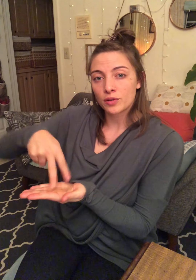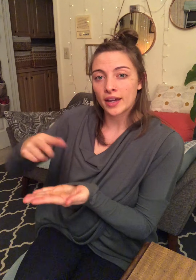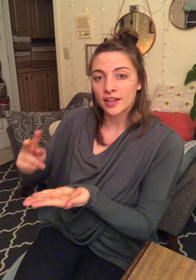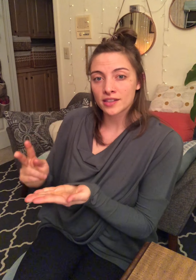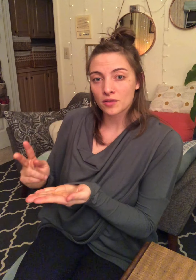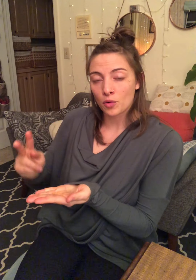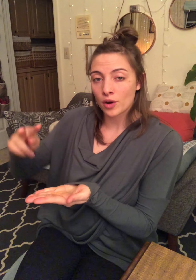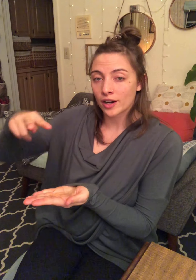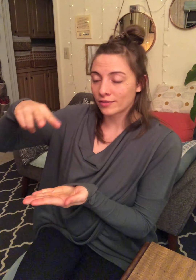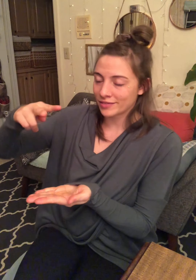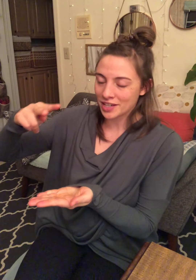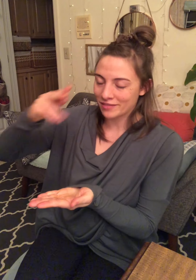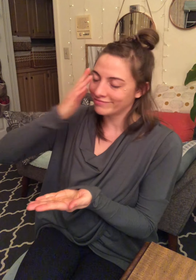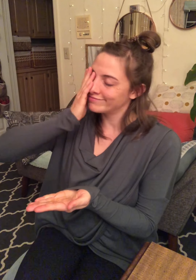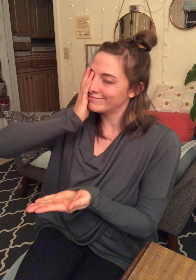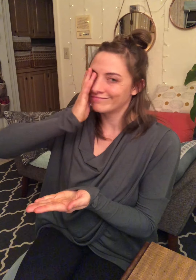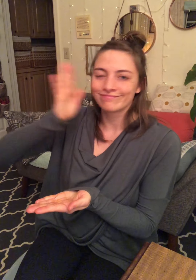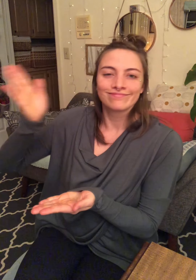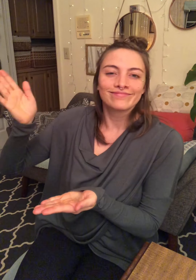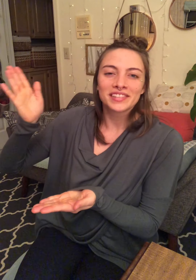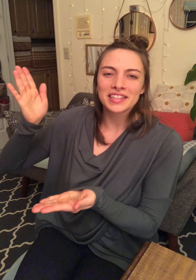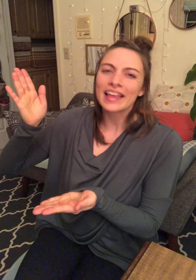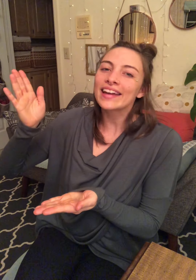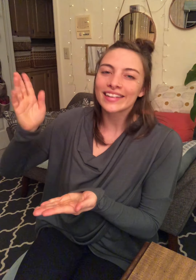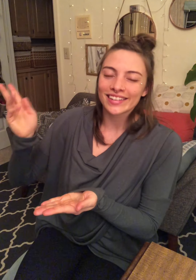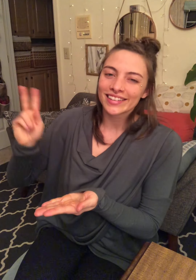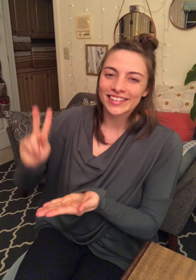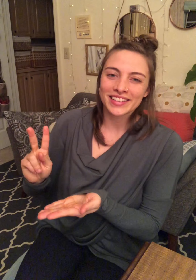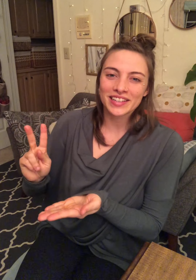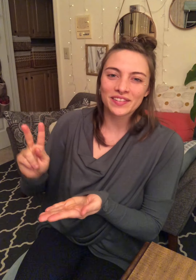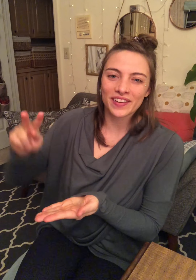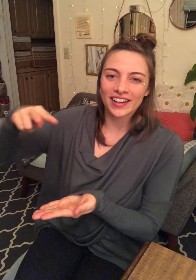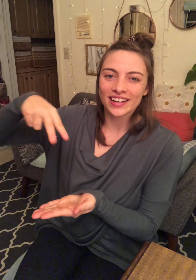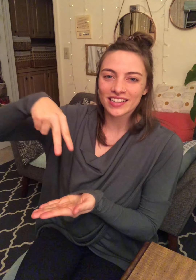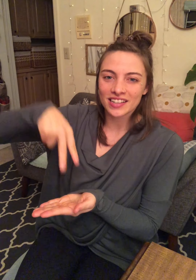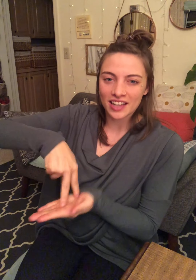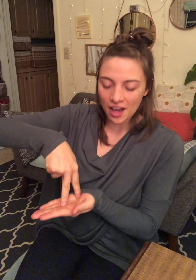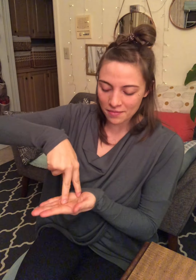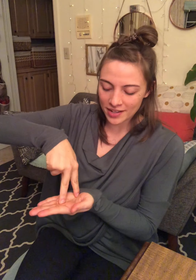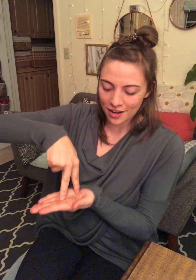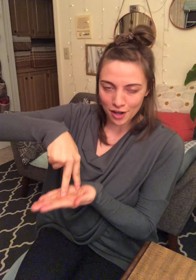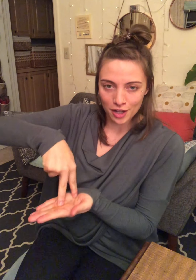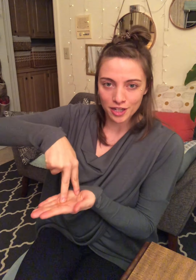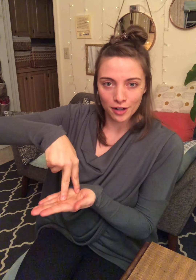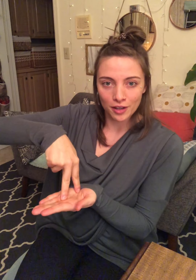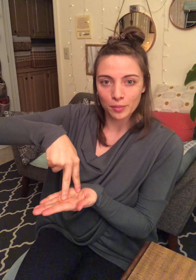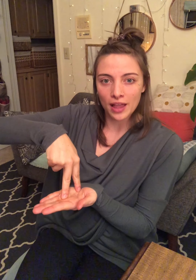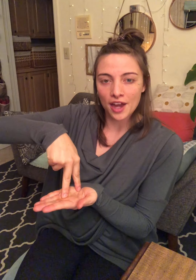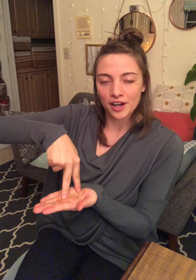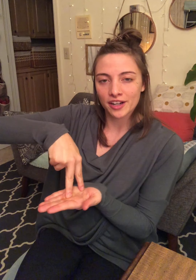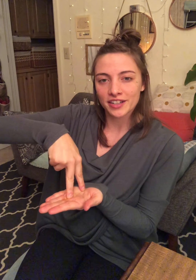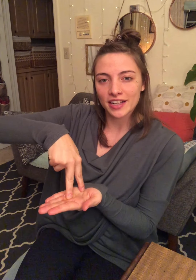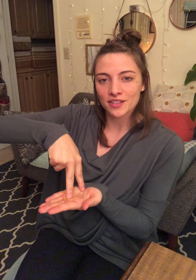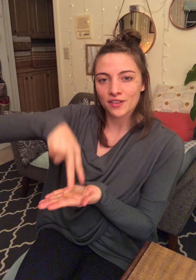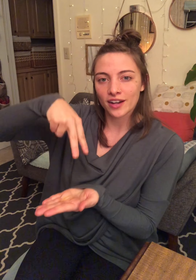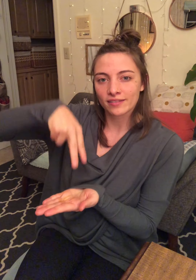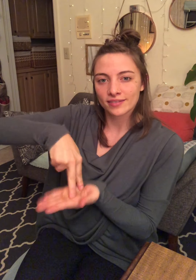hands or it's late, two fingers come down onto your little platter or your dance floor,